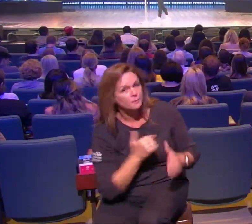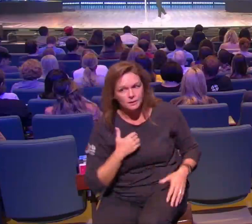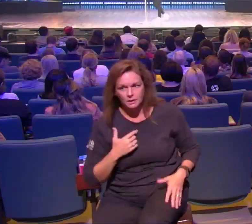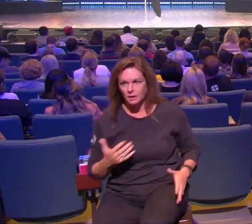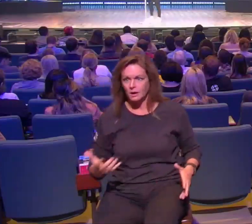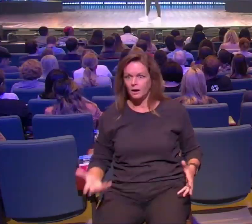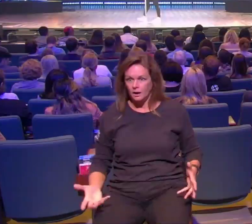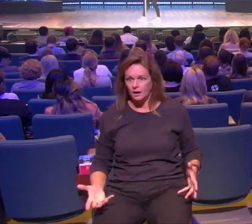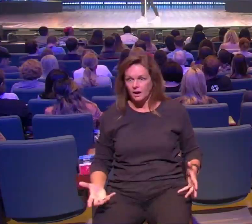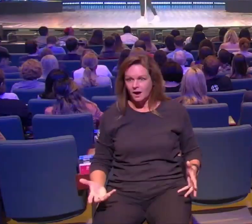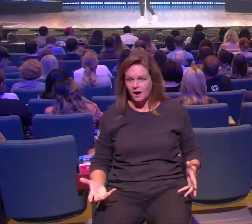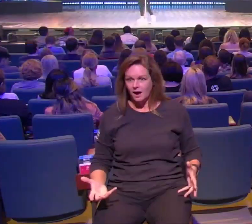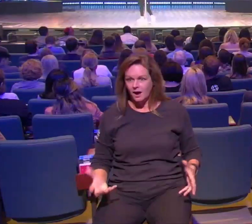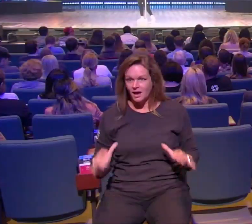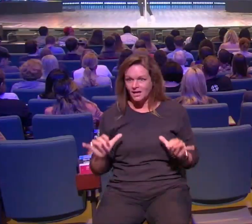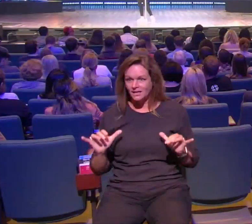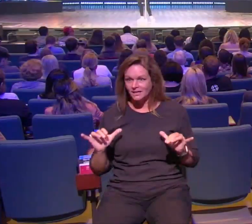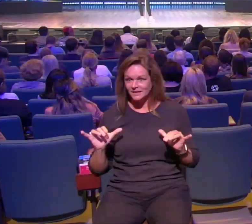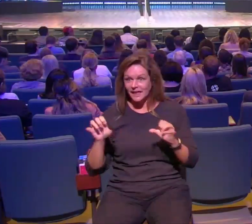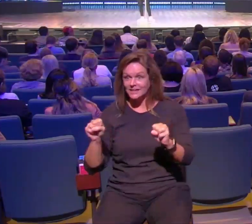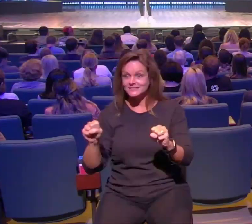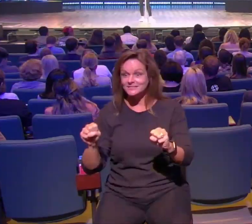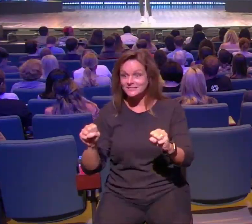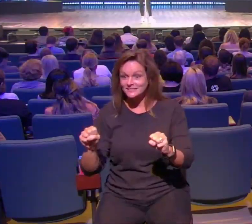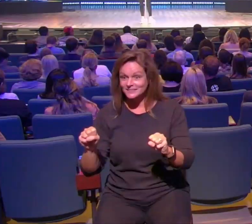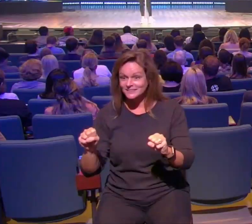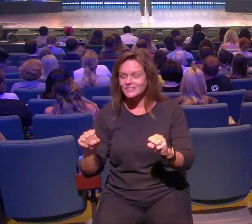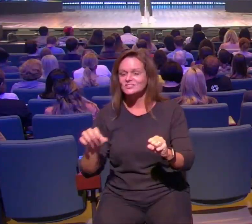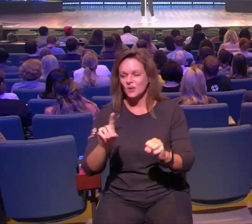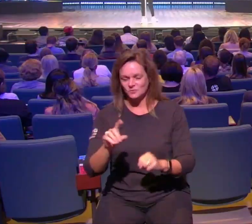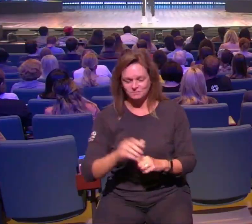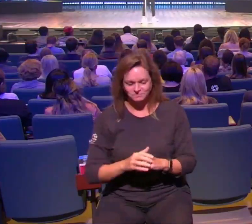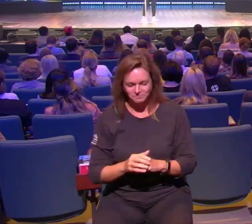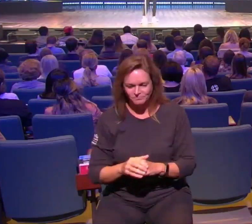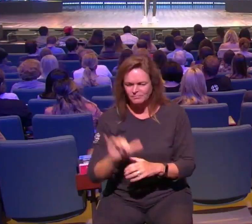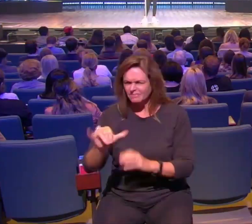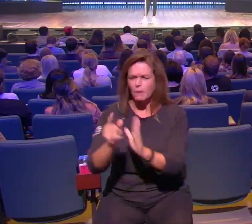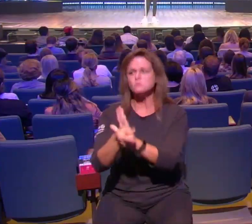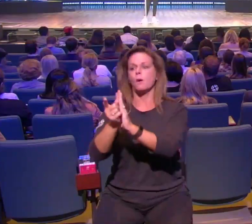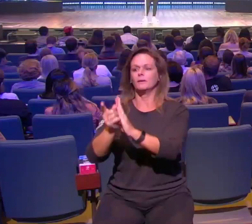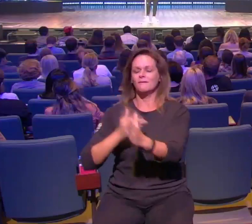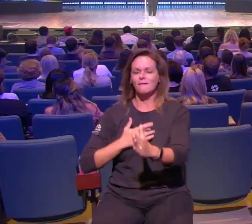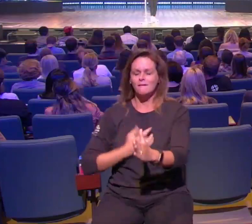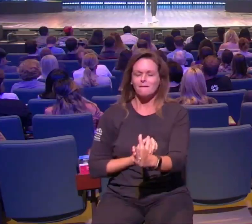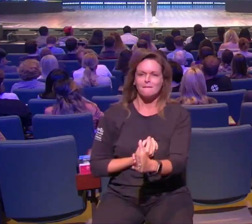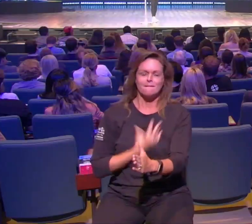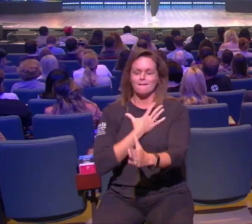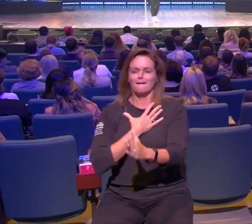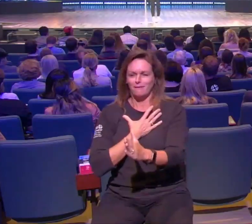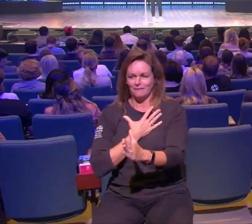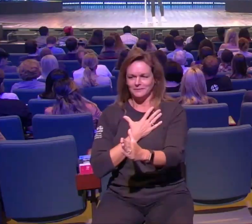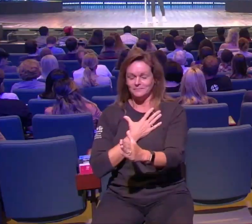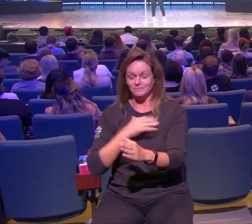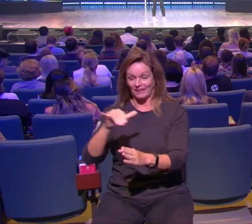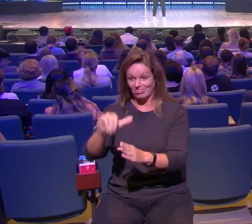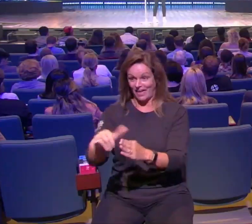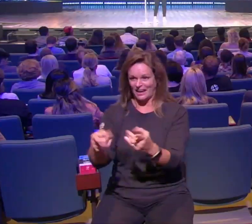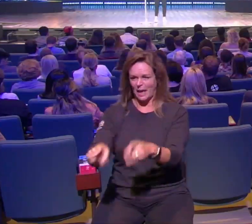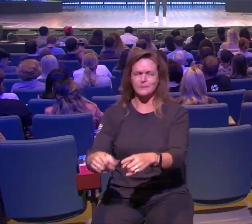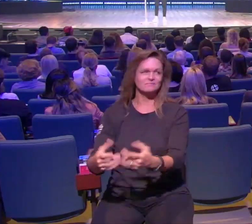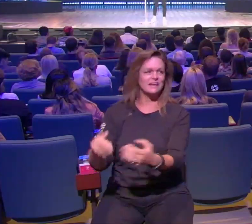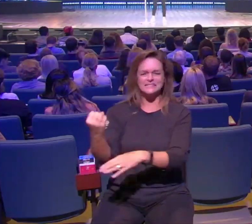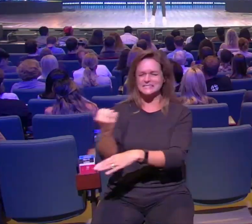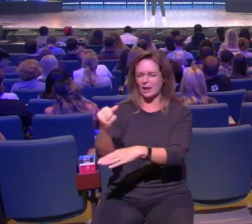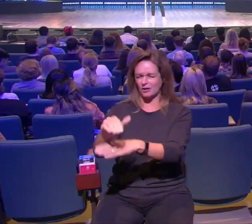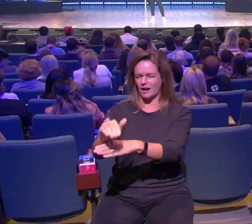that. There was actually a moment before the moment. See, it was a Saturday night, and I was actually working at a